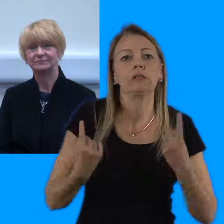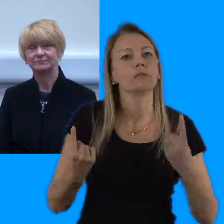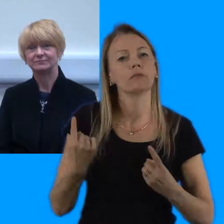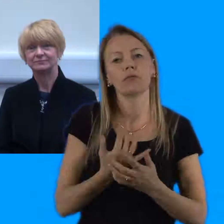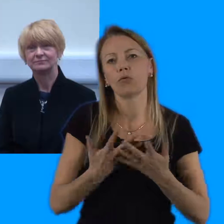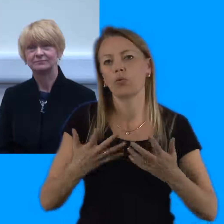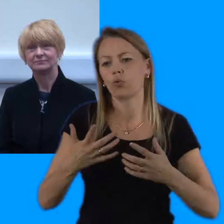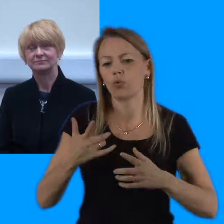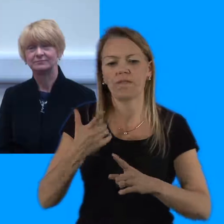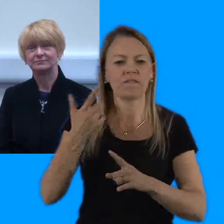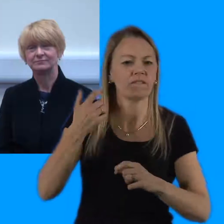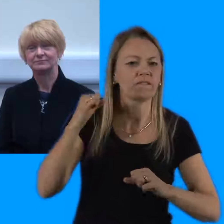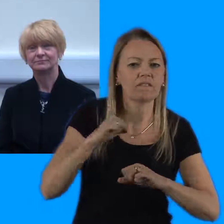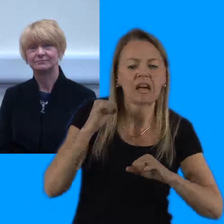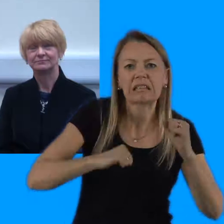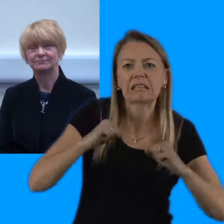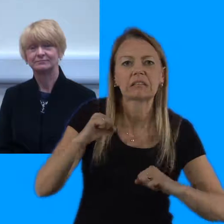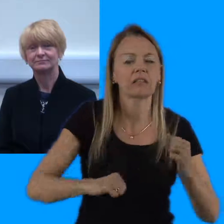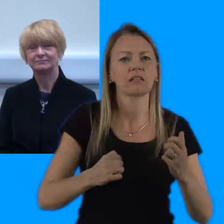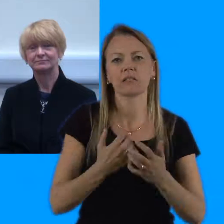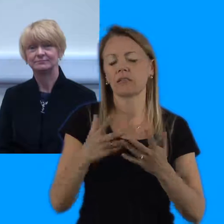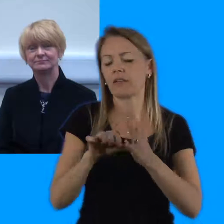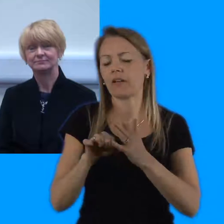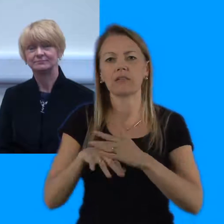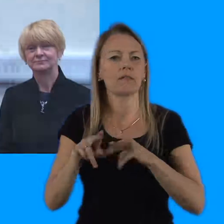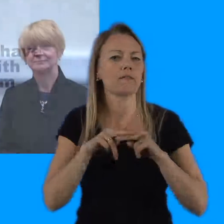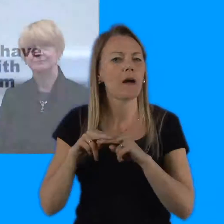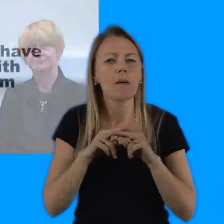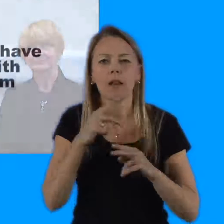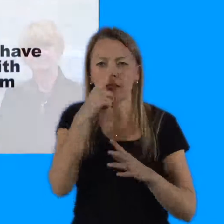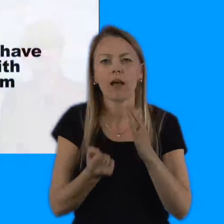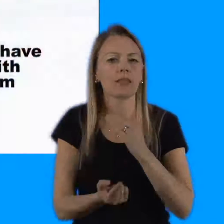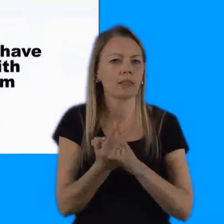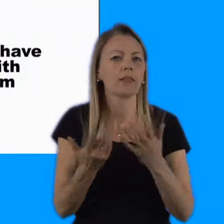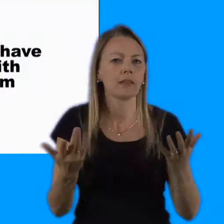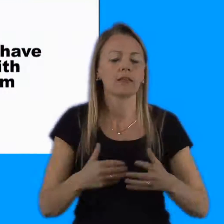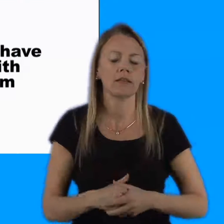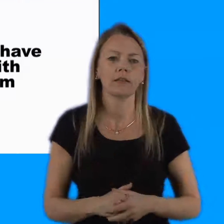to a lot of different people through fighting, causes difficulties in families.